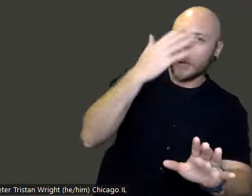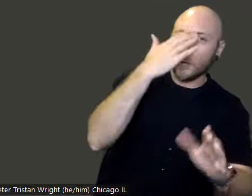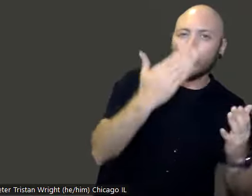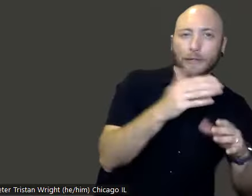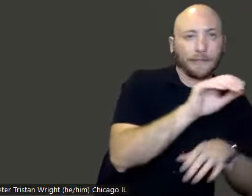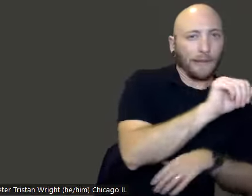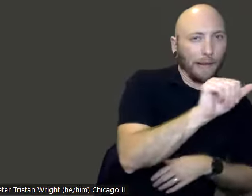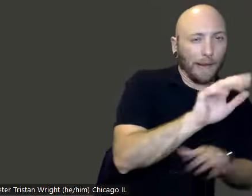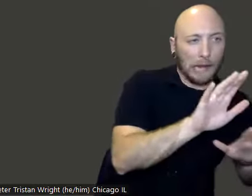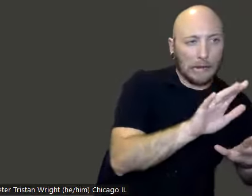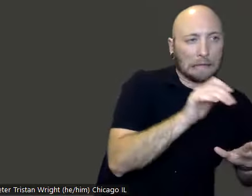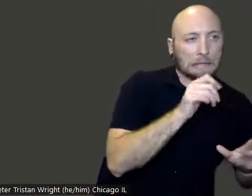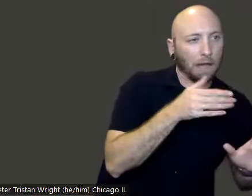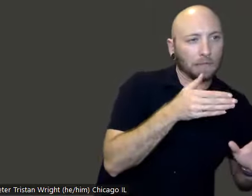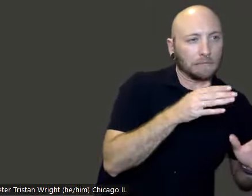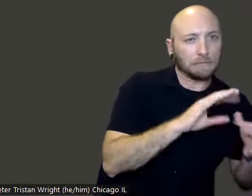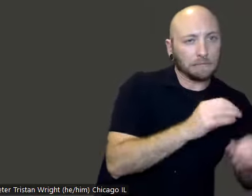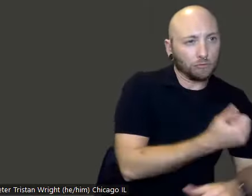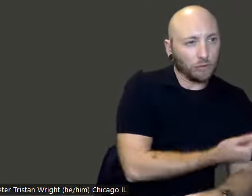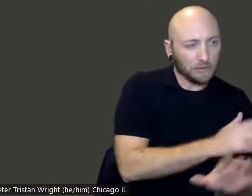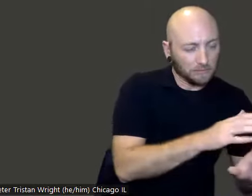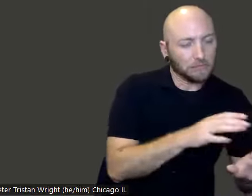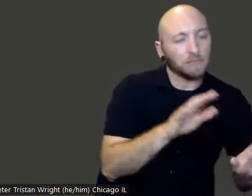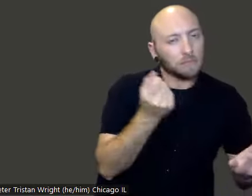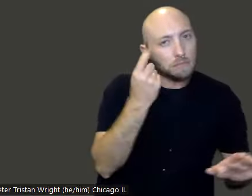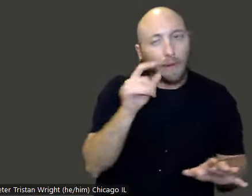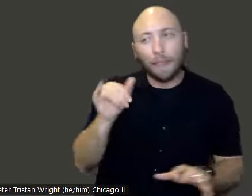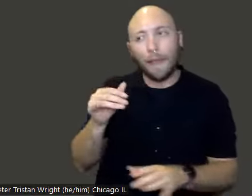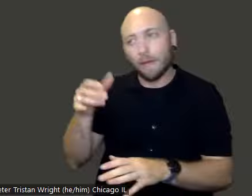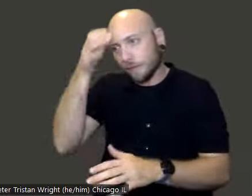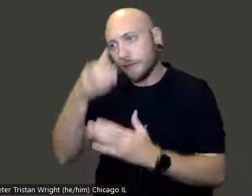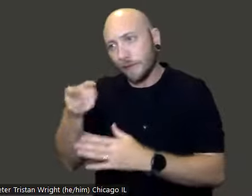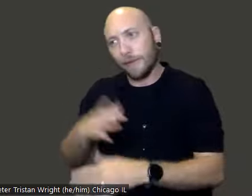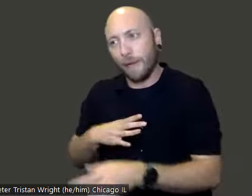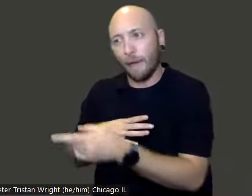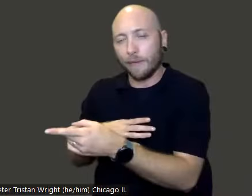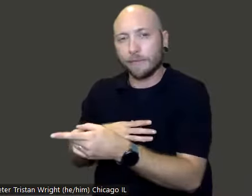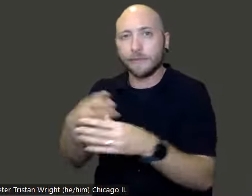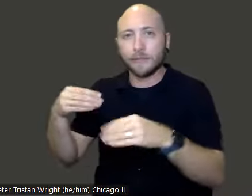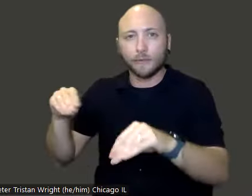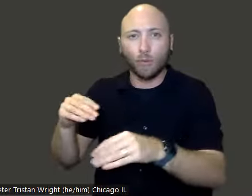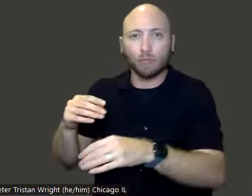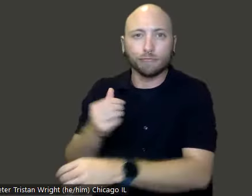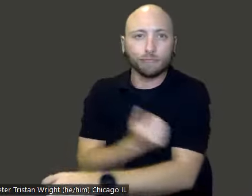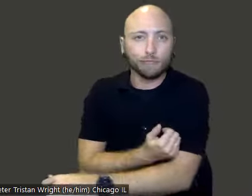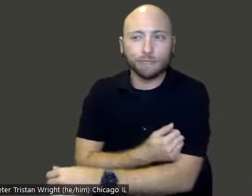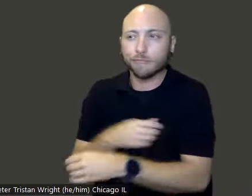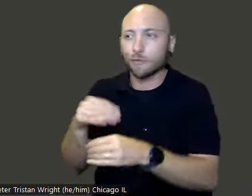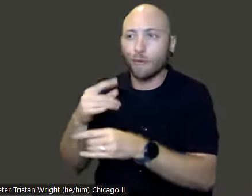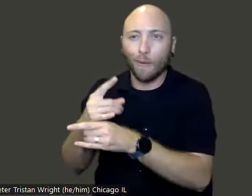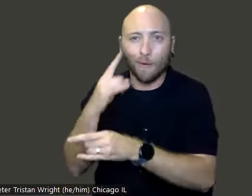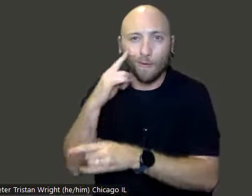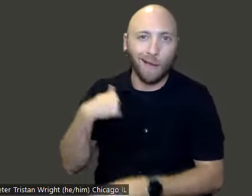and stay more on alcohol, but he would sell a lot of drugs and alcohol to younger kids.